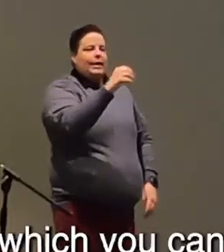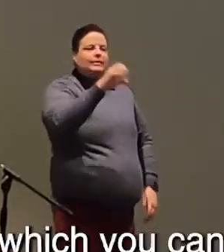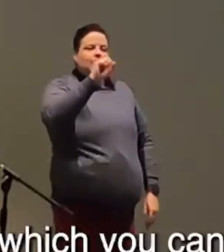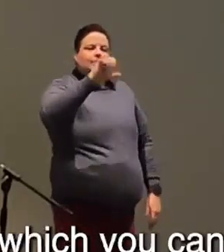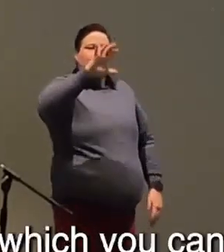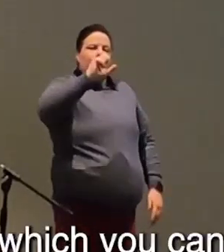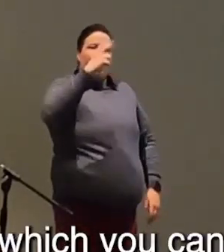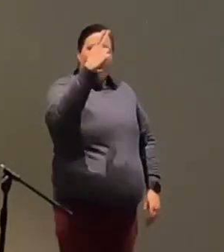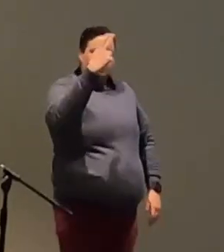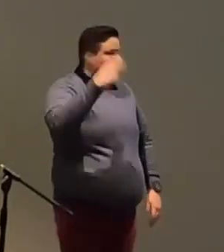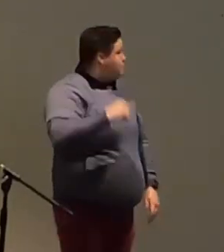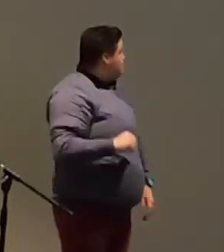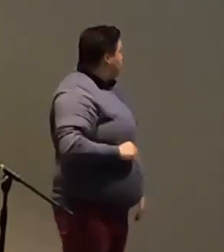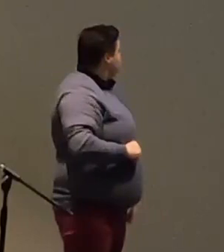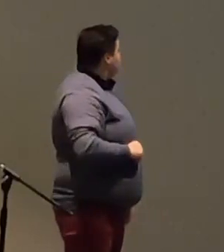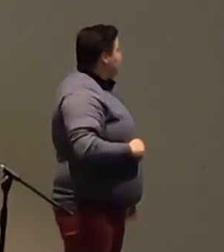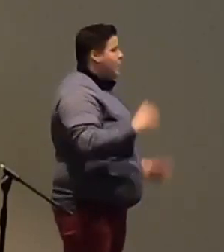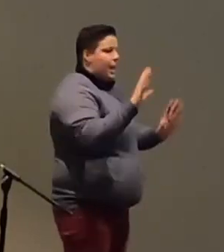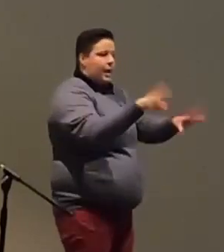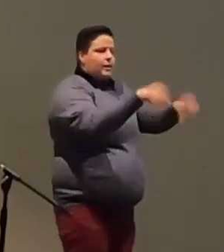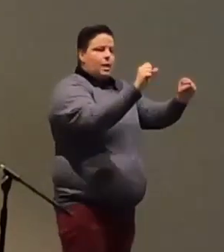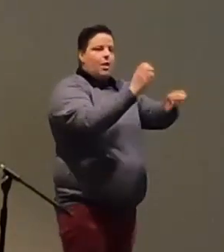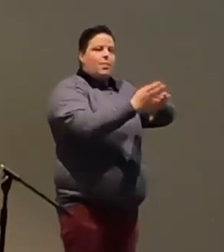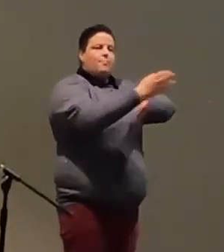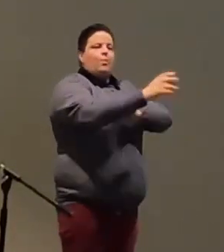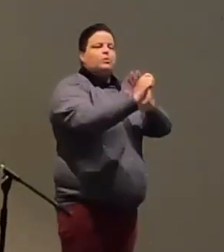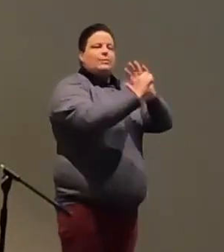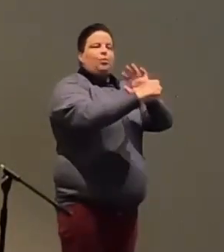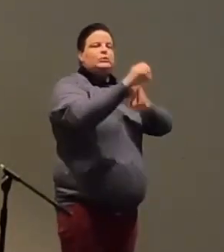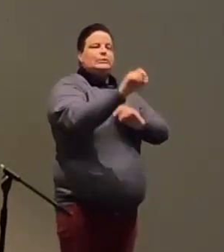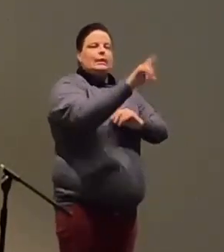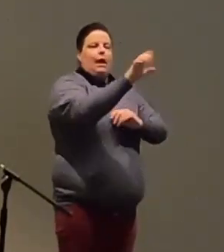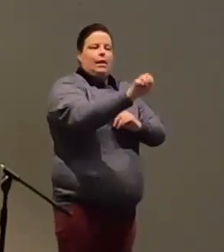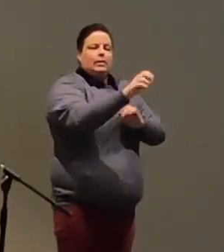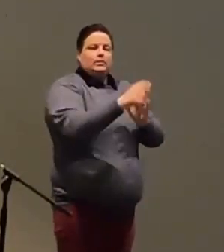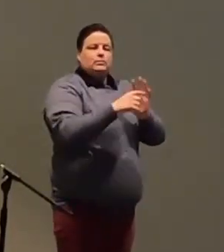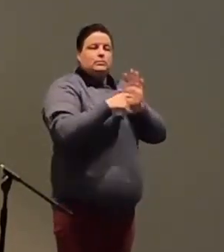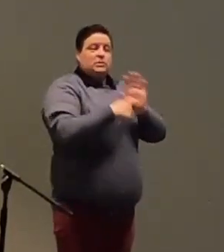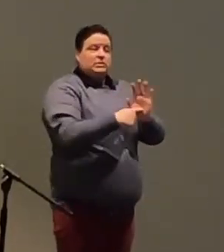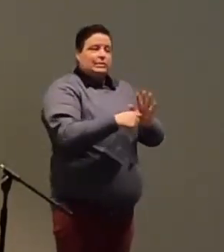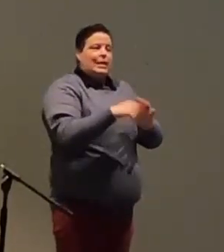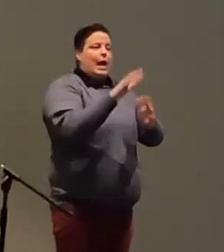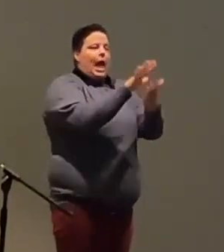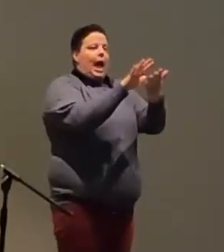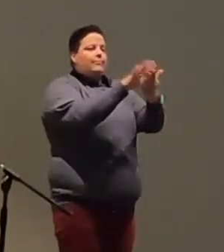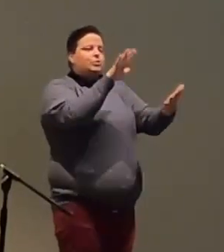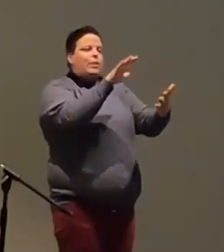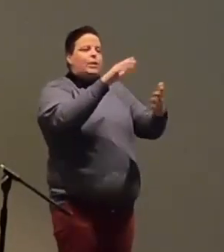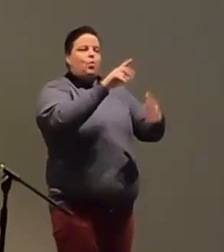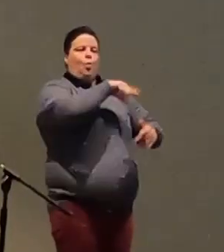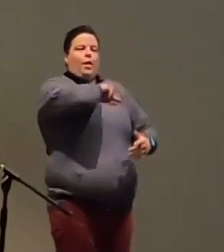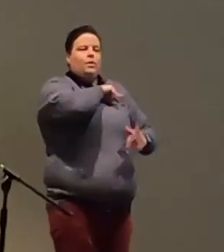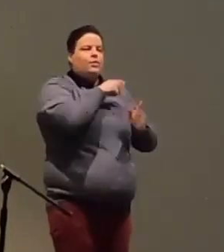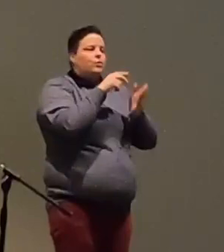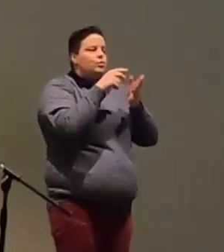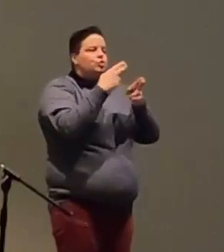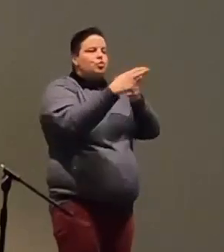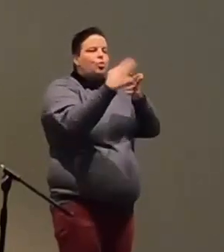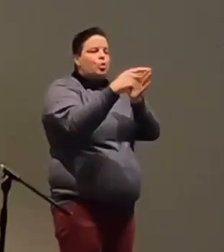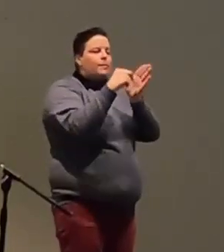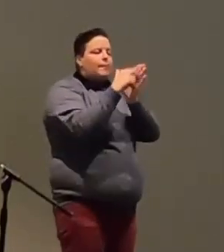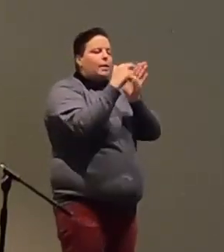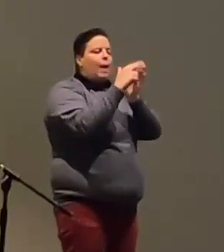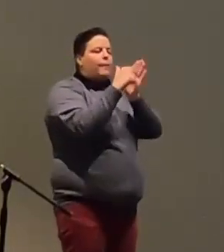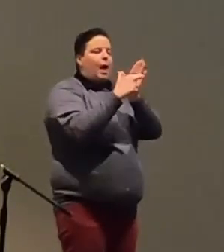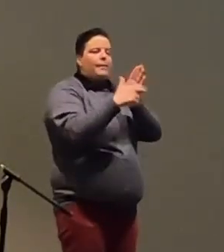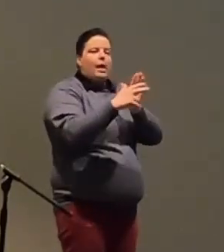influence in this. He adopted their post-impressionist style, which emphasized abstract qualities through short defined brushstrokes and